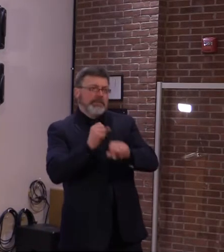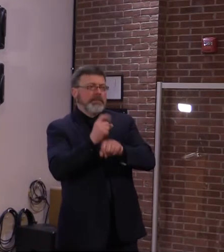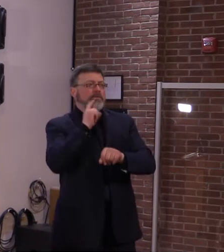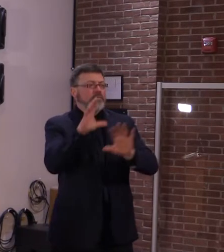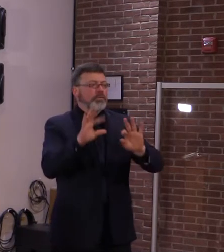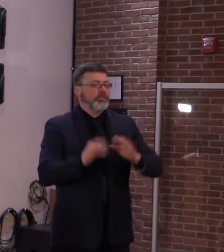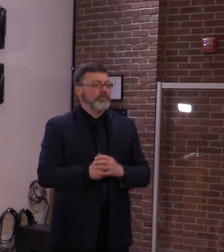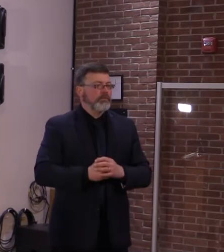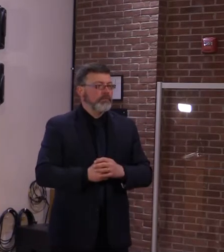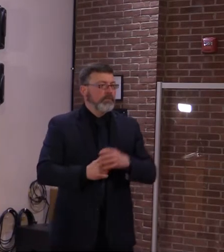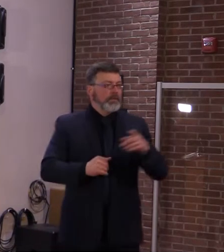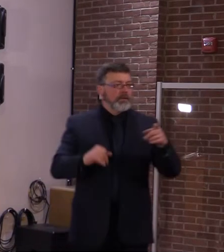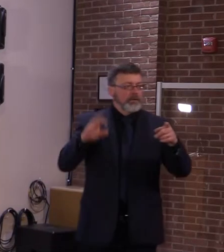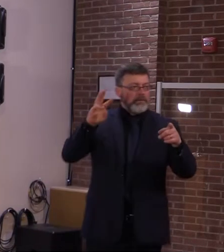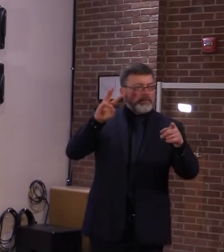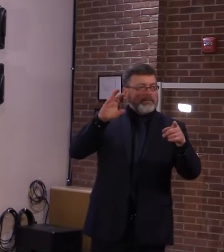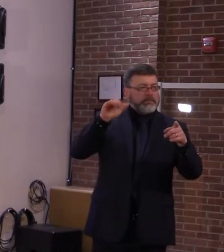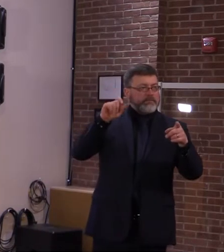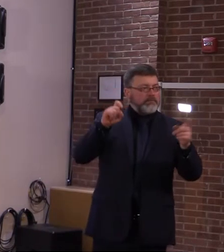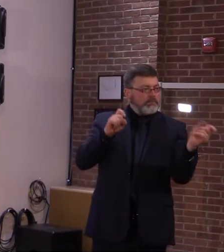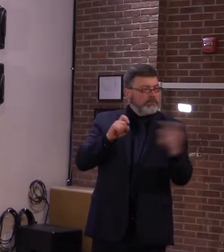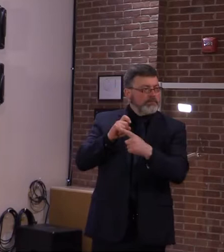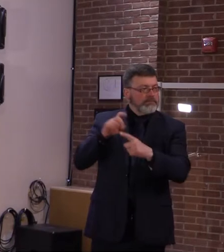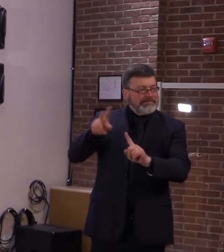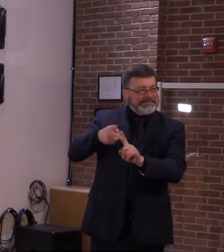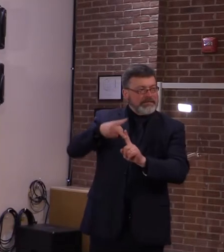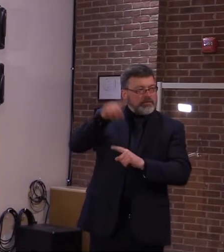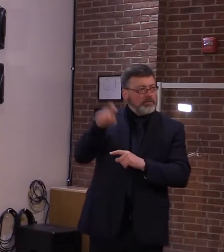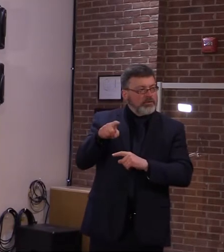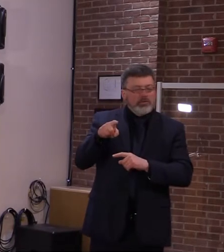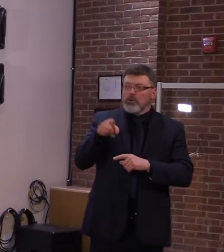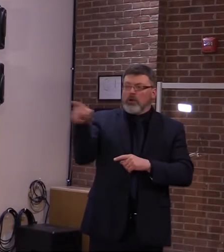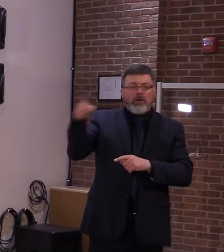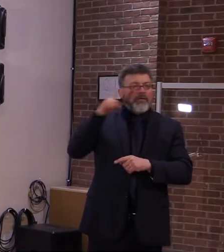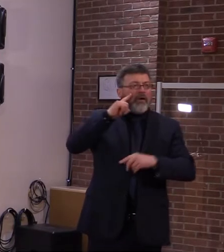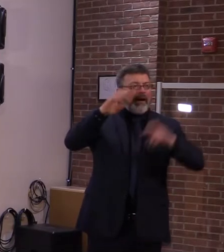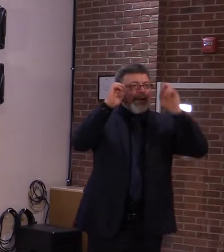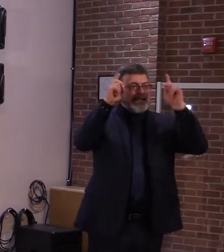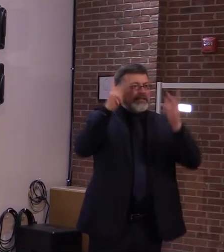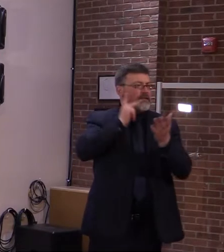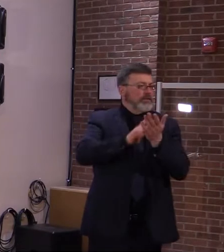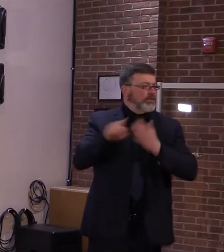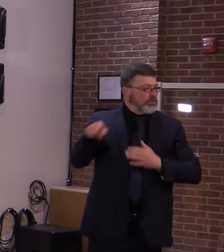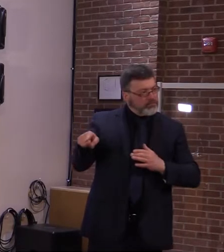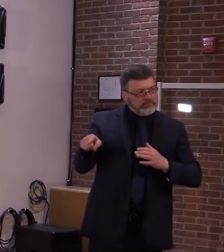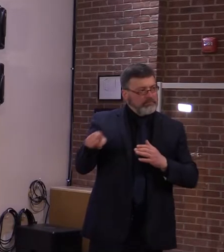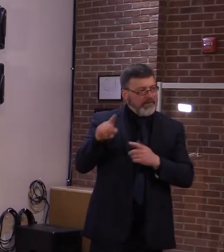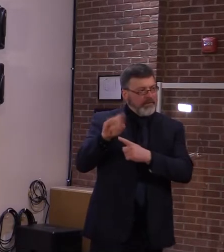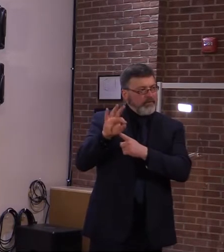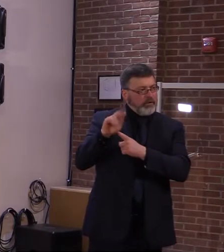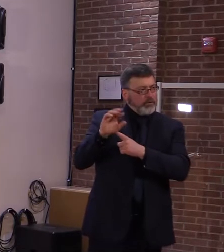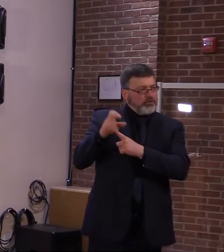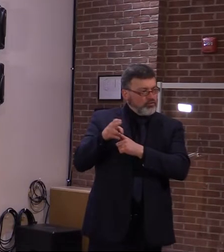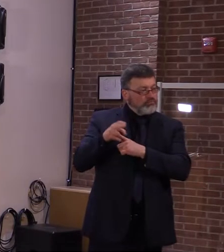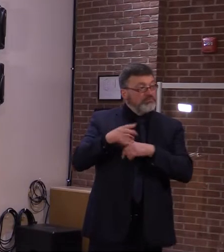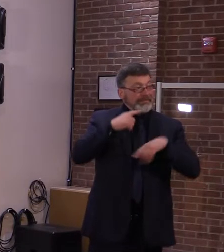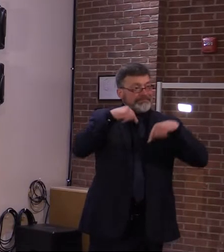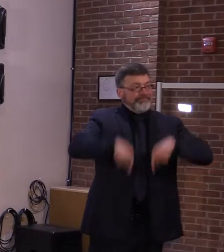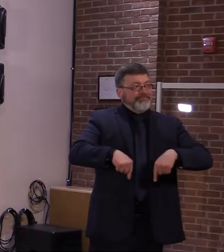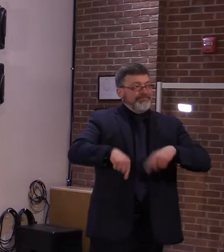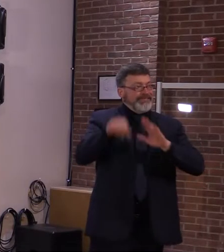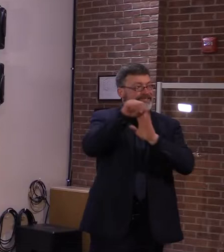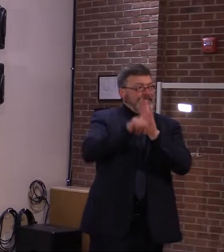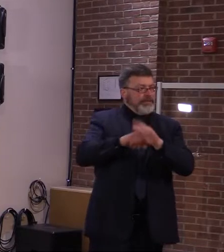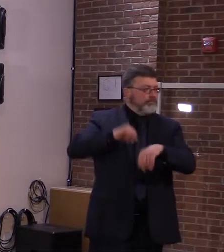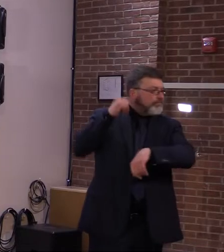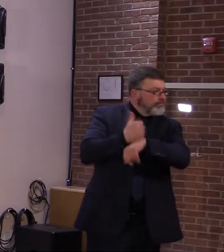French. You know, the state, as you mentioned, is putting together this continuity of learning plan for the summer. So